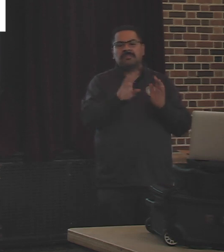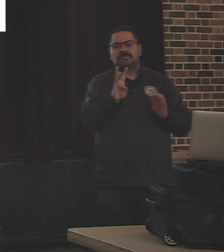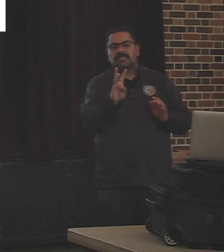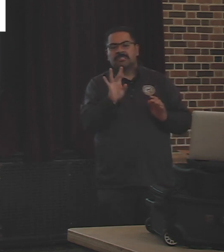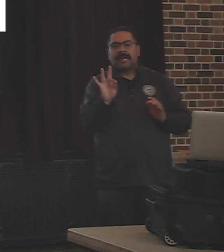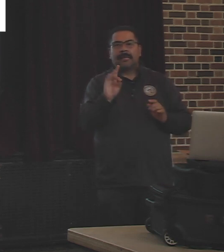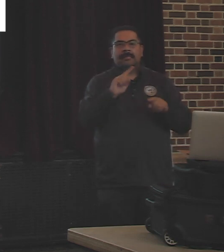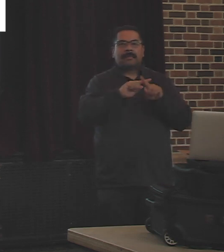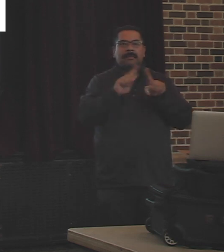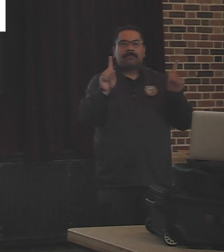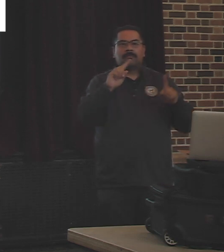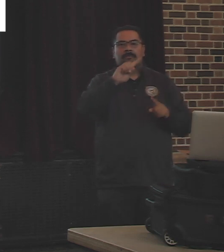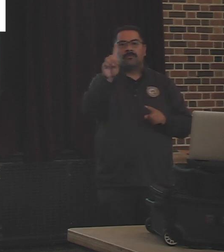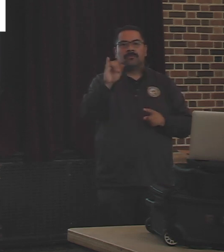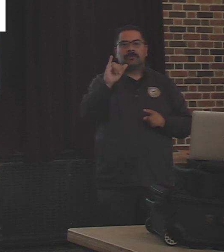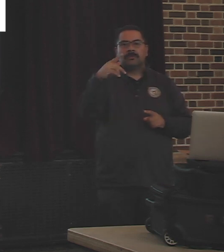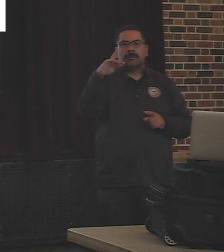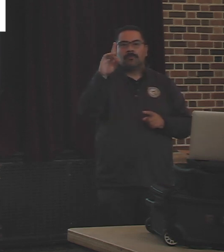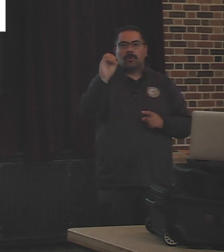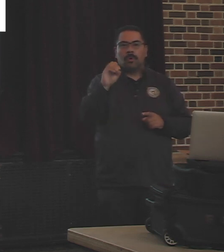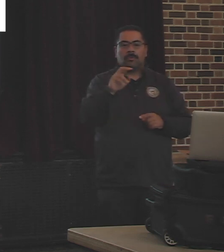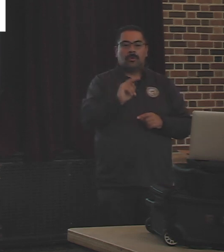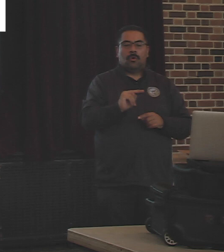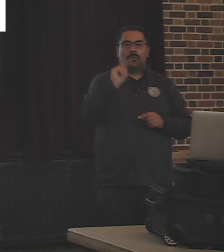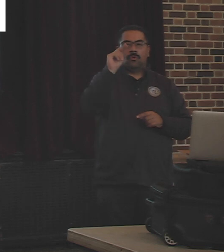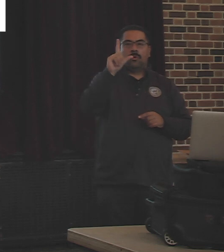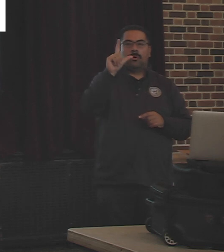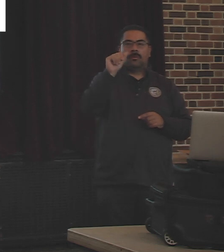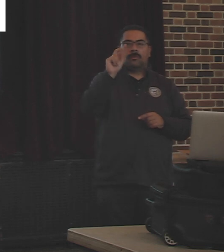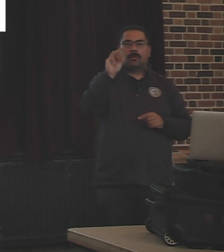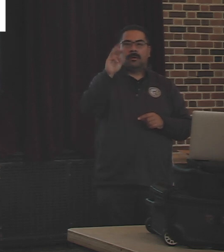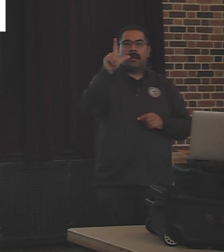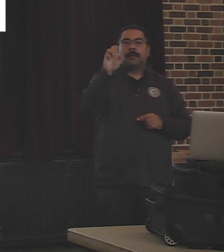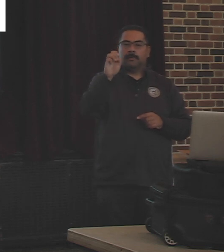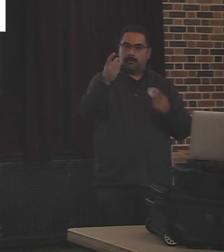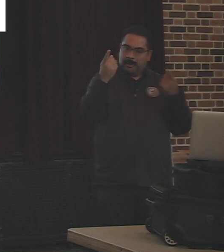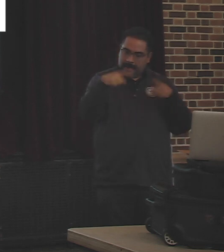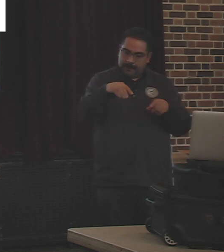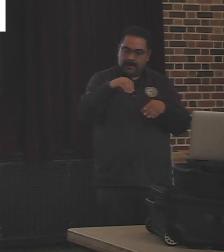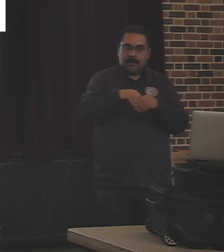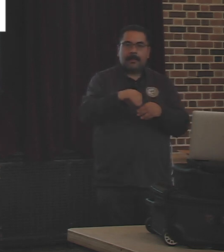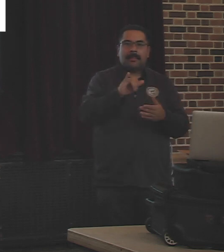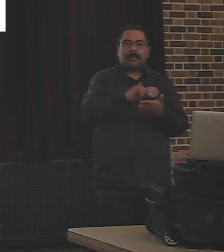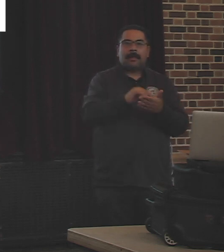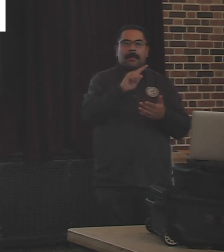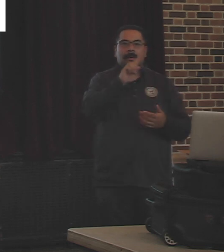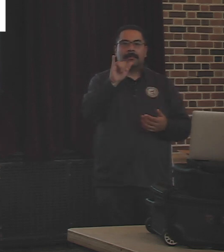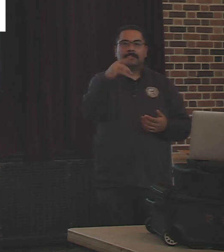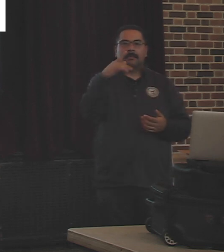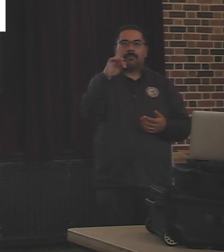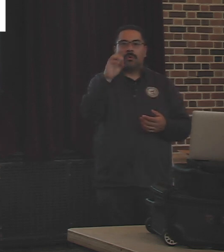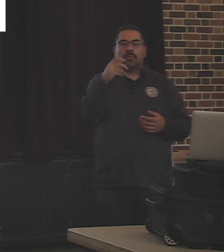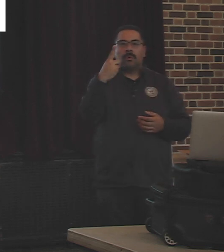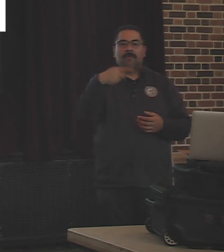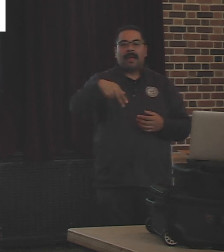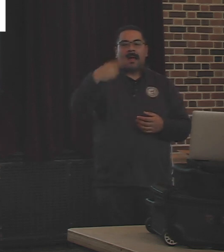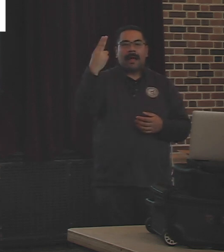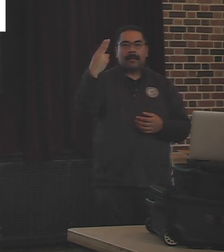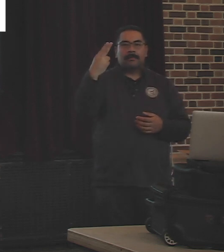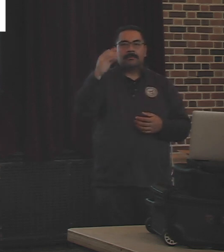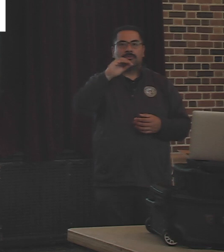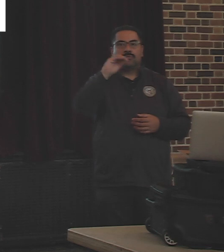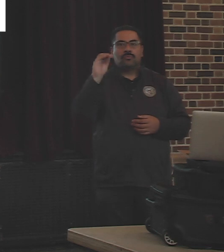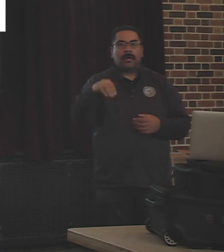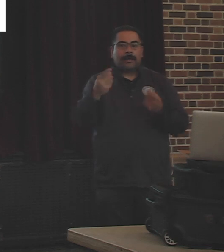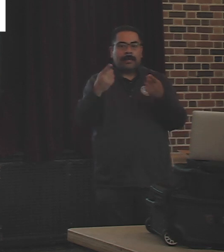8 zip codes in particular. And North Lawndale happens to be within one of those zip codes of one of the highest rates of pedestrian crashes